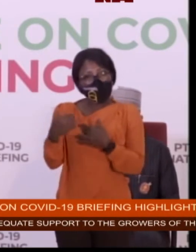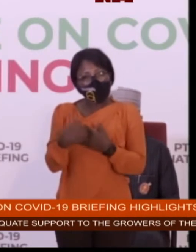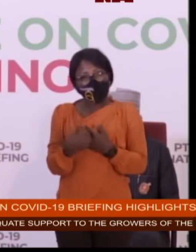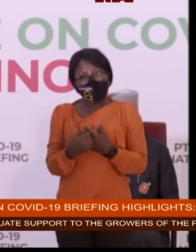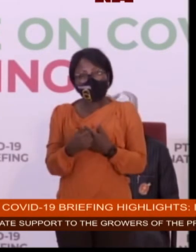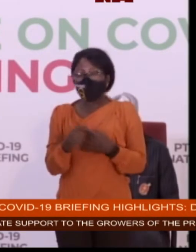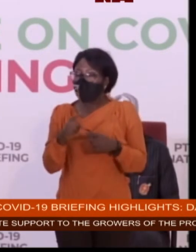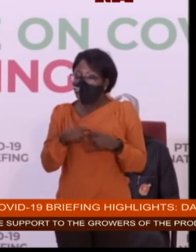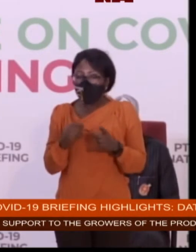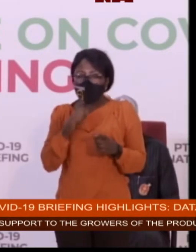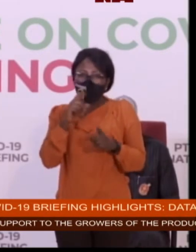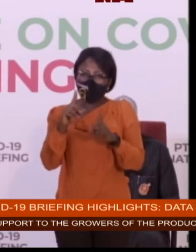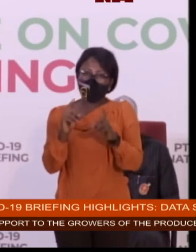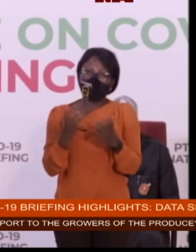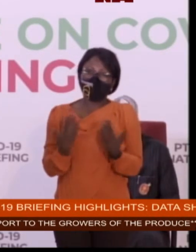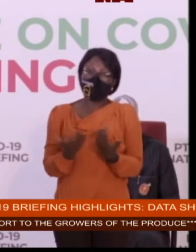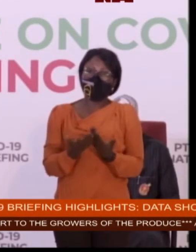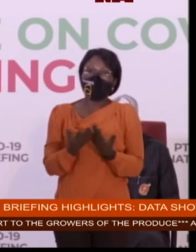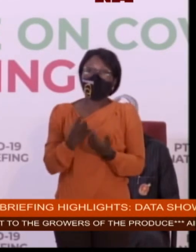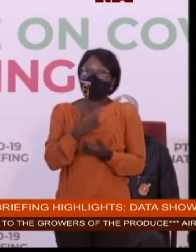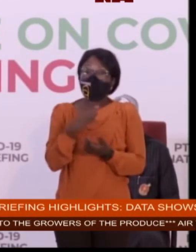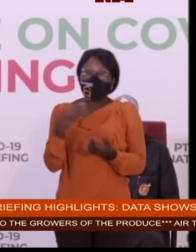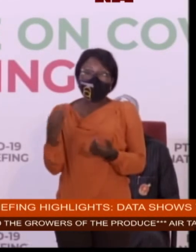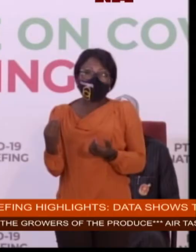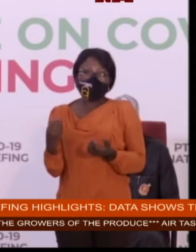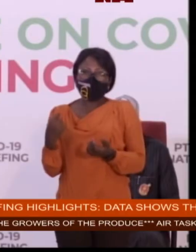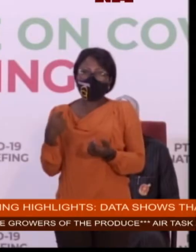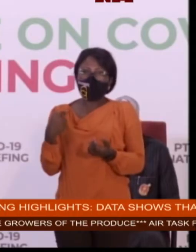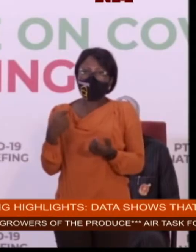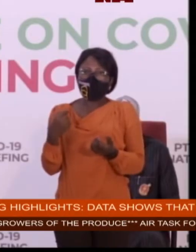ba, tana nan, amma saboda bin